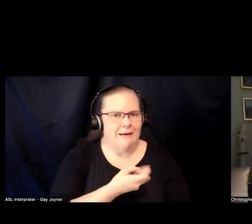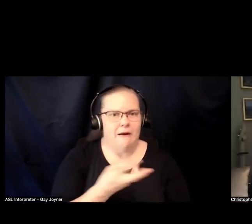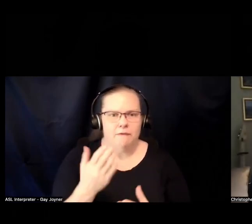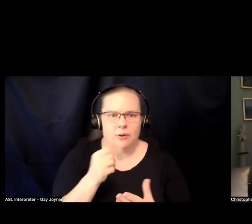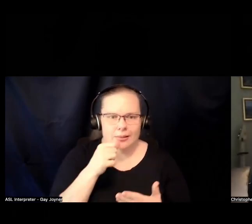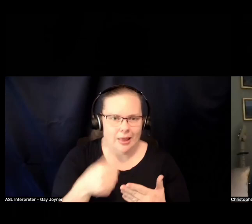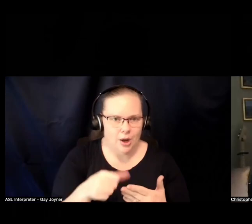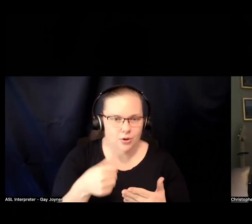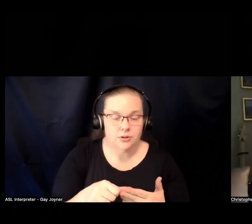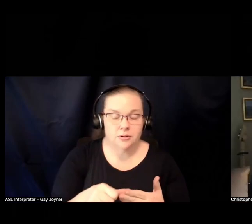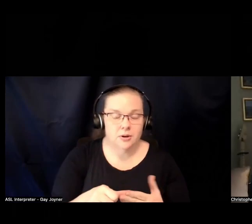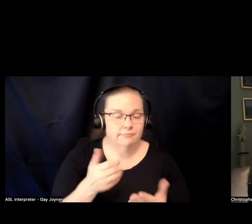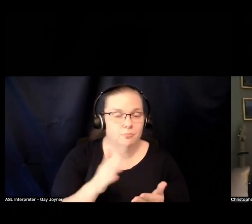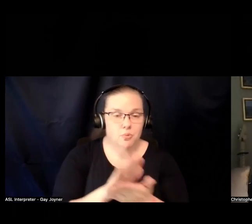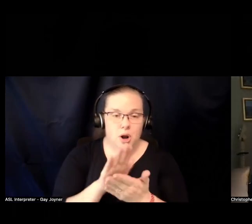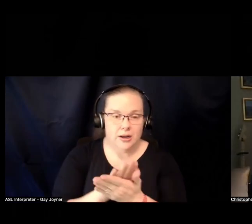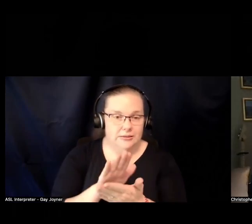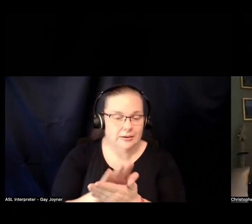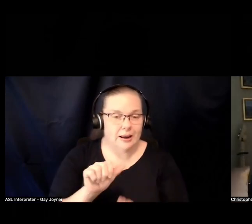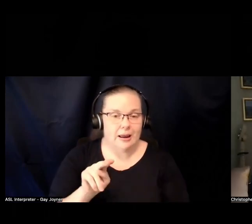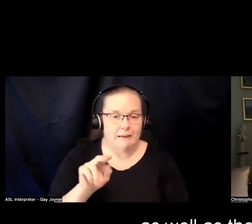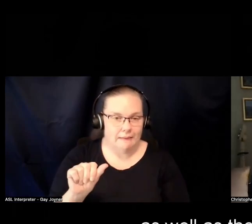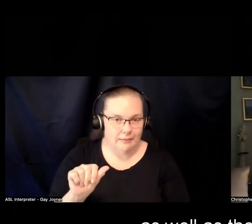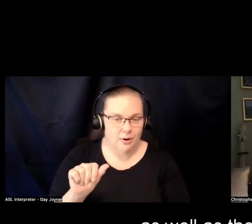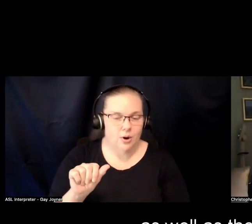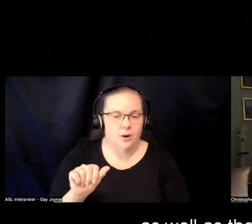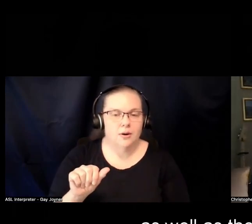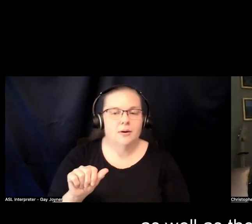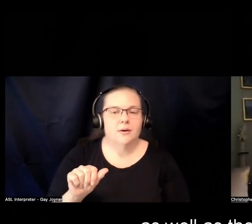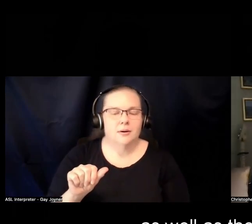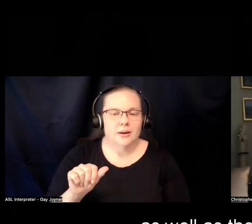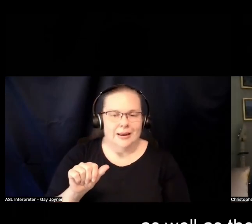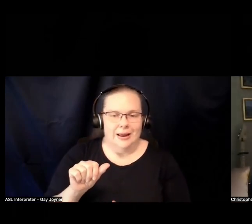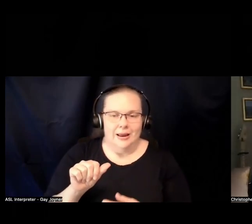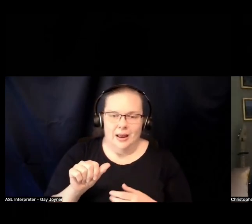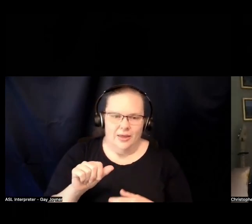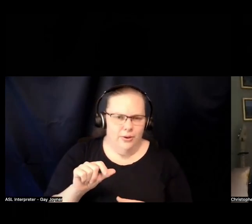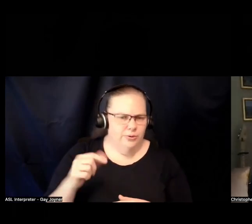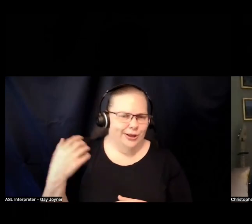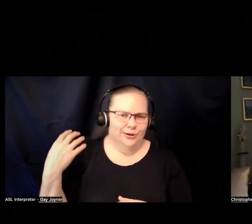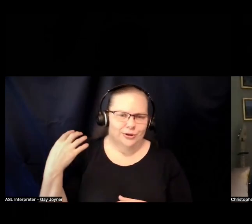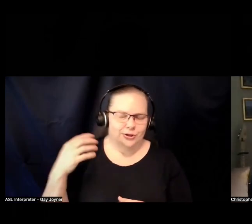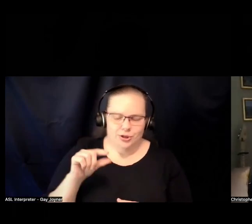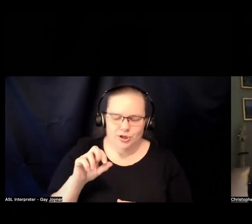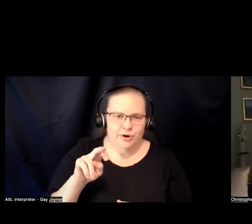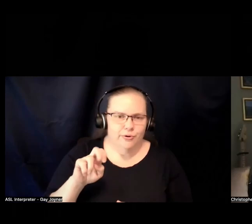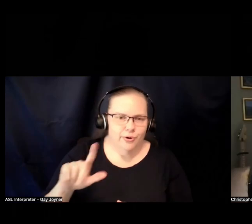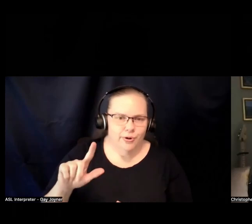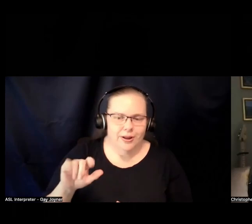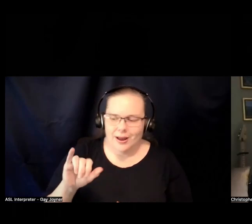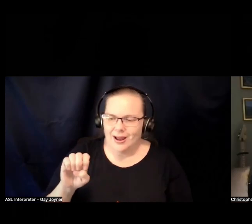extraordinarily warm terms. The letters were from ordinary Americans, as well as those from General Eisenhower, the CIA